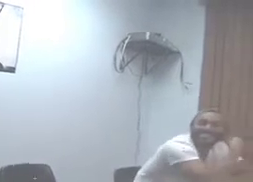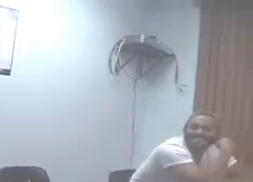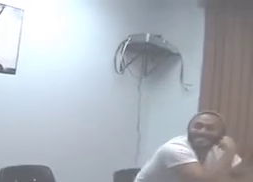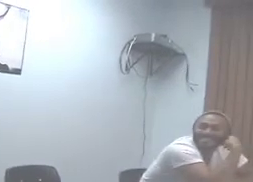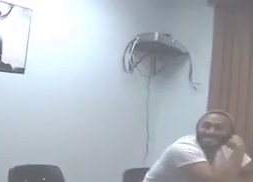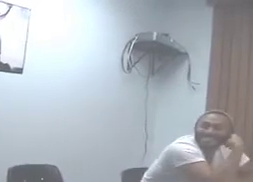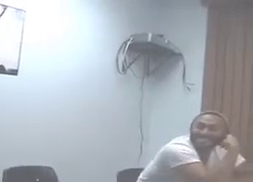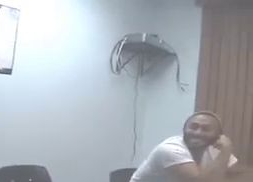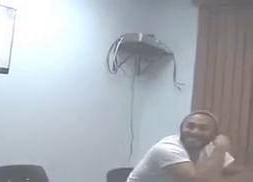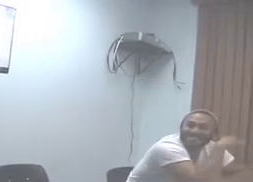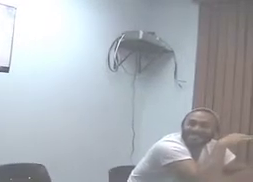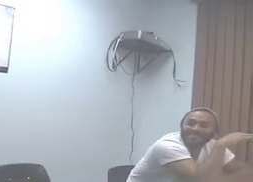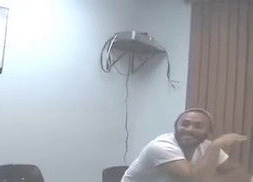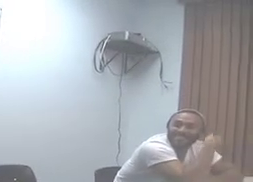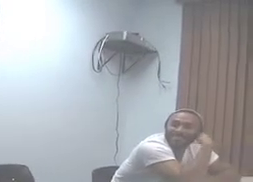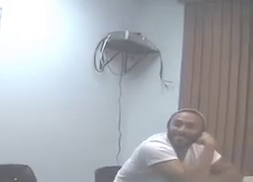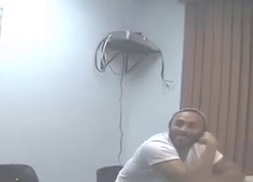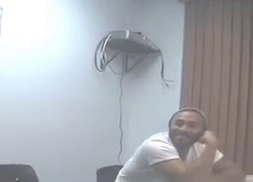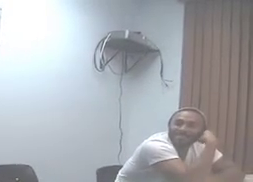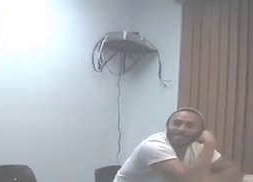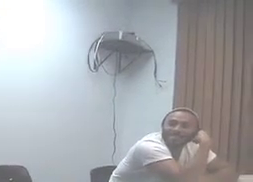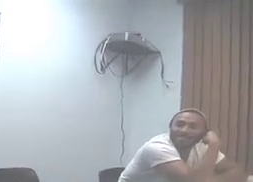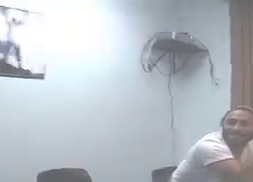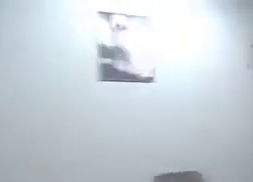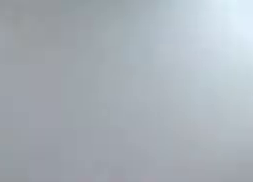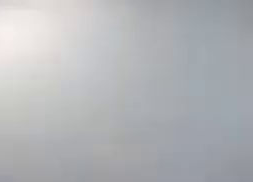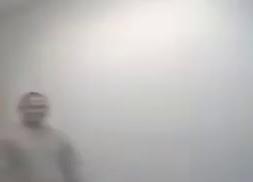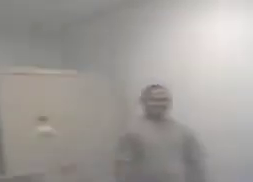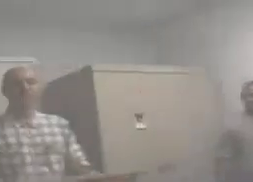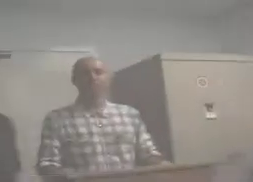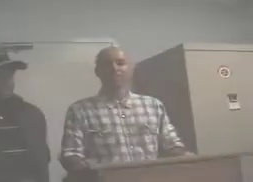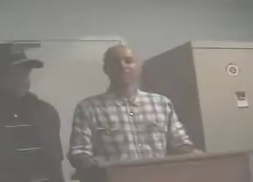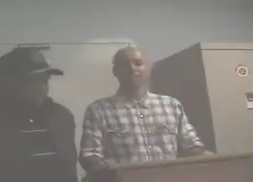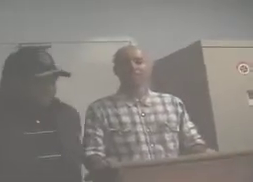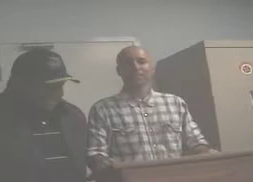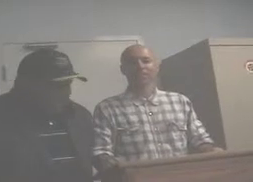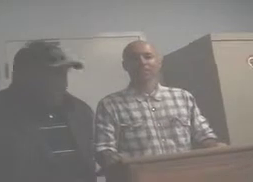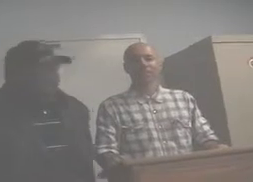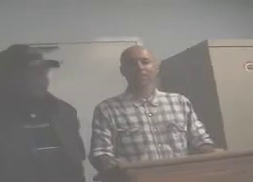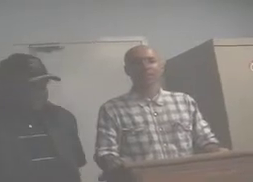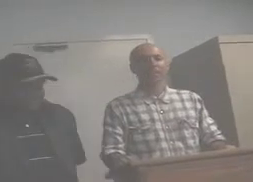When are you guys gonna? What are you guys thinking about going to Japan?